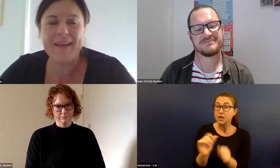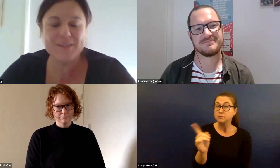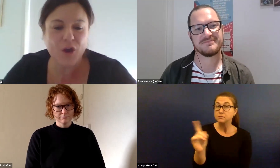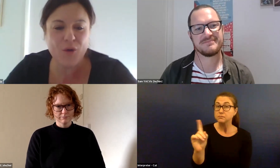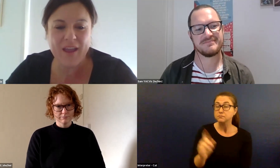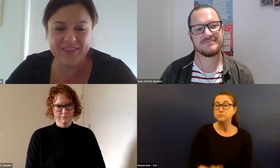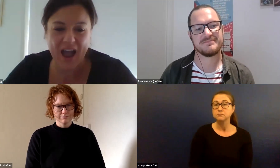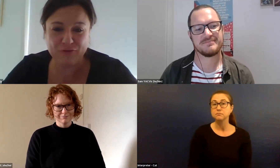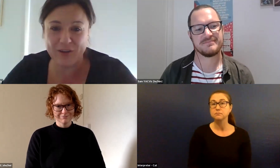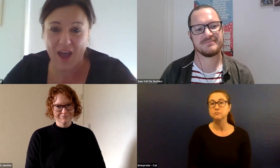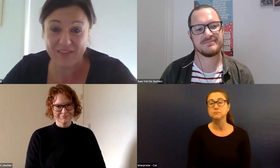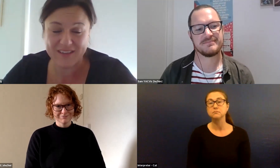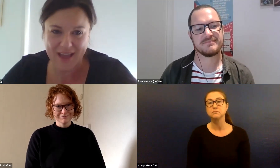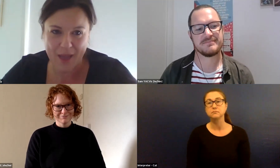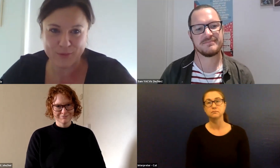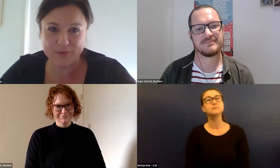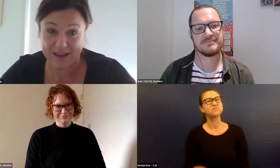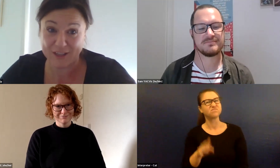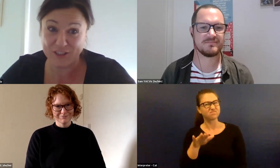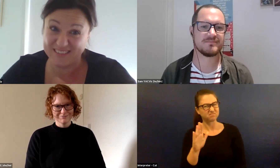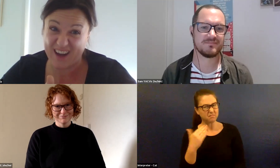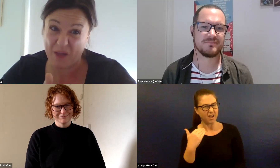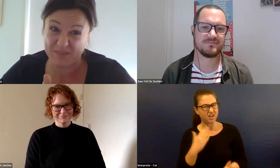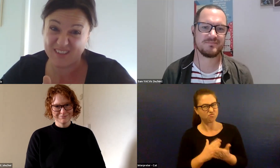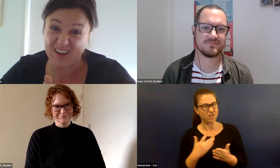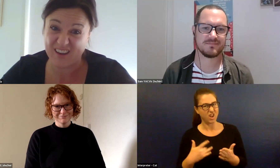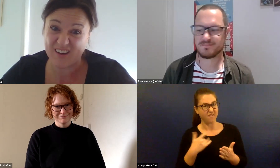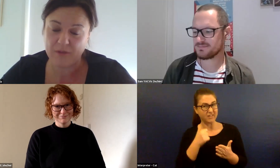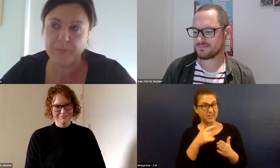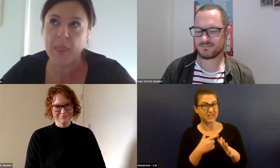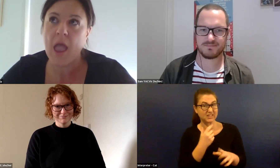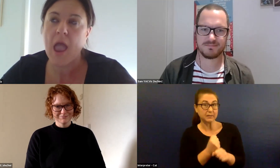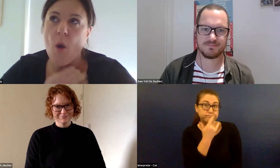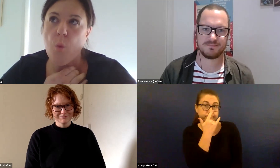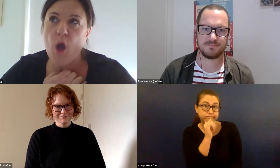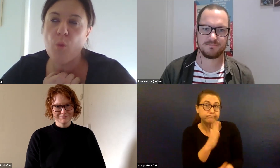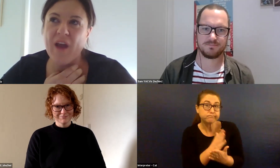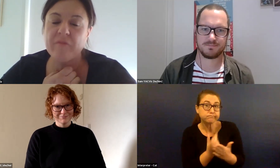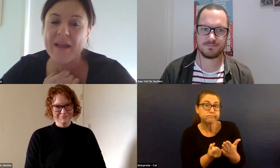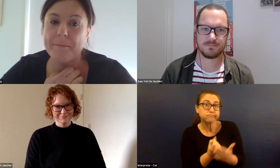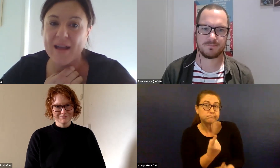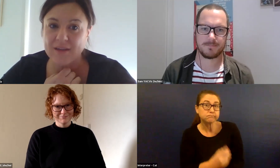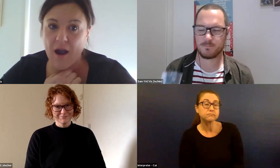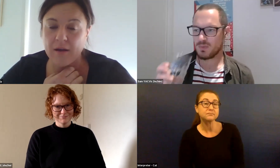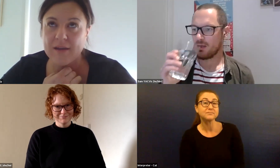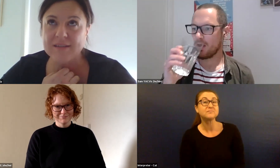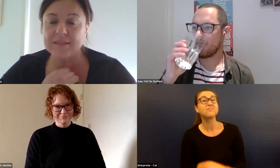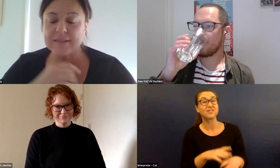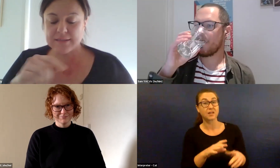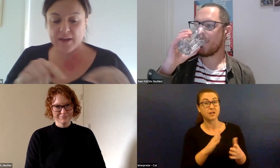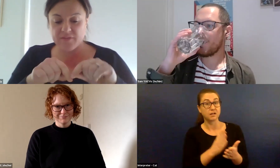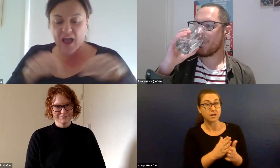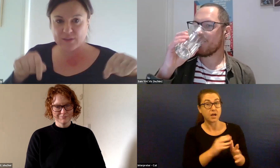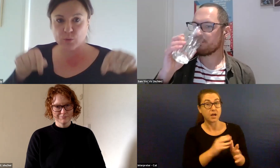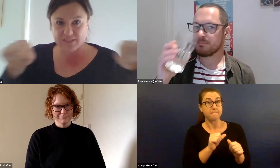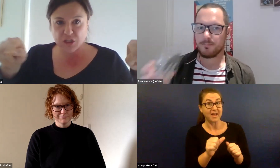Well, okay, so in that real life example, that actually did happen, sadly enough. What would have been better is